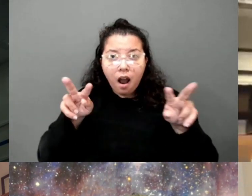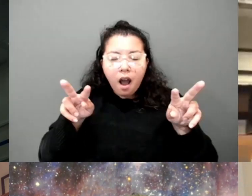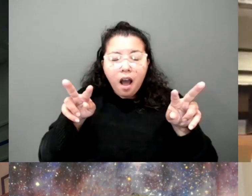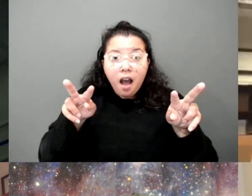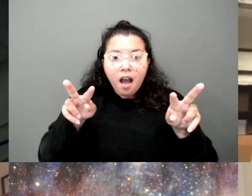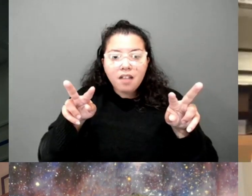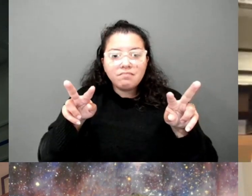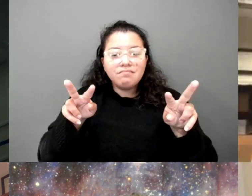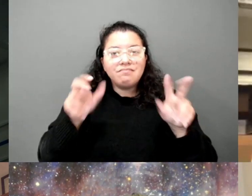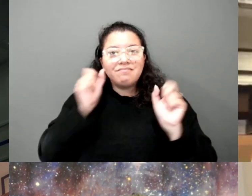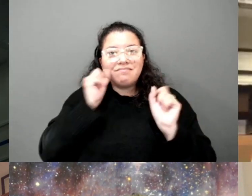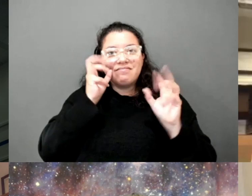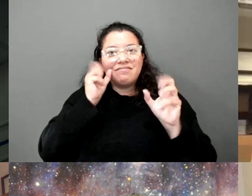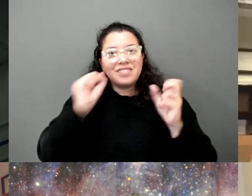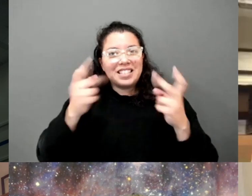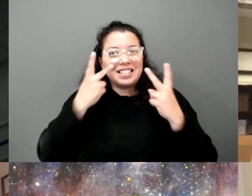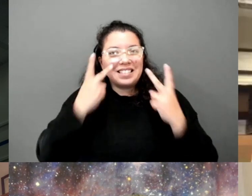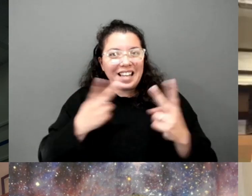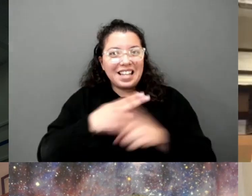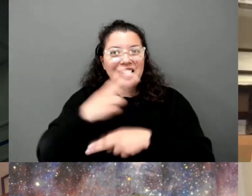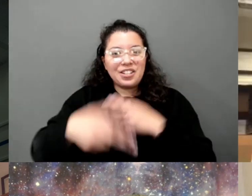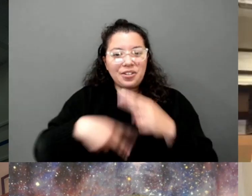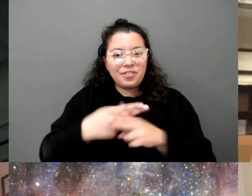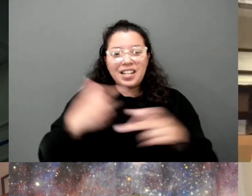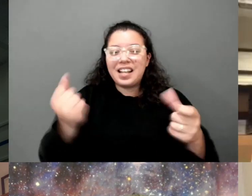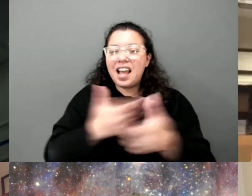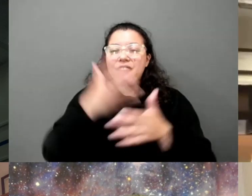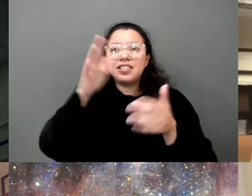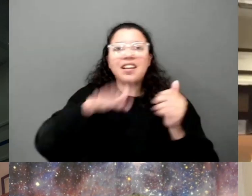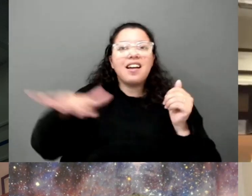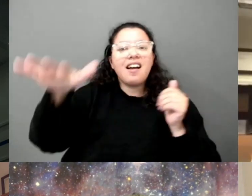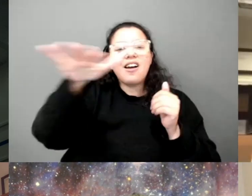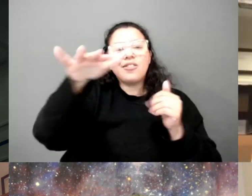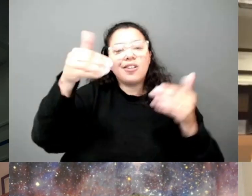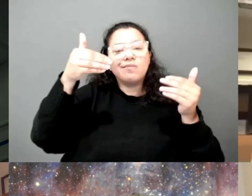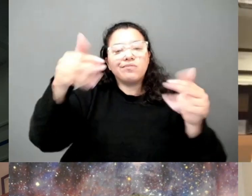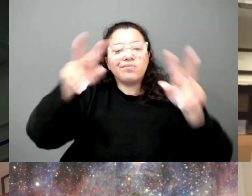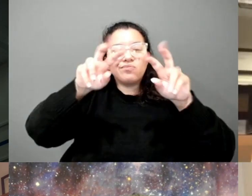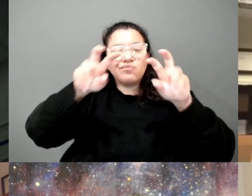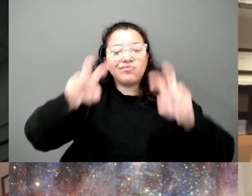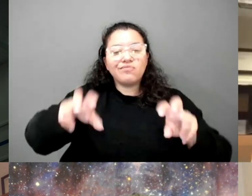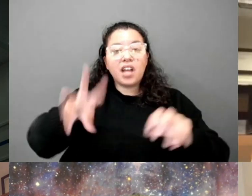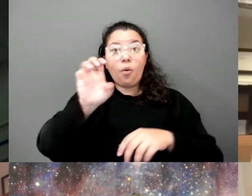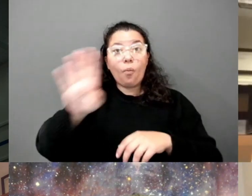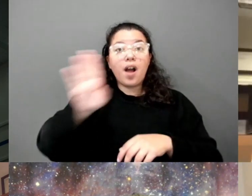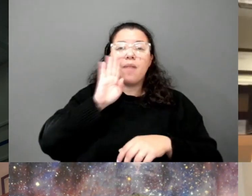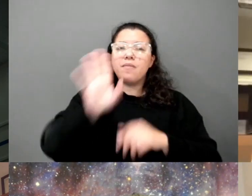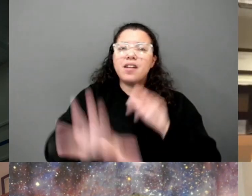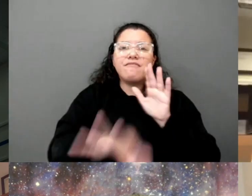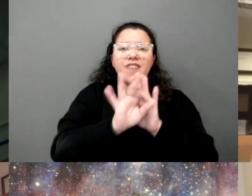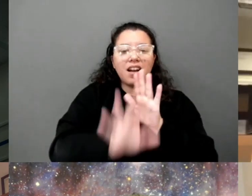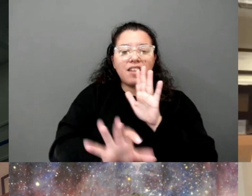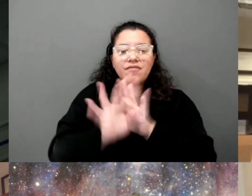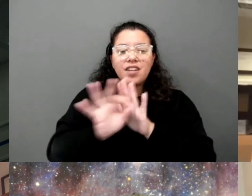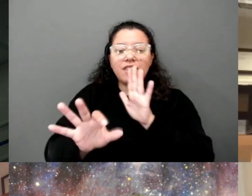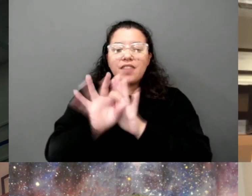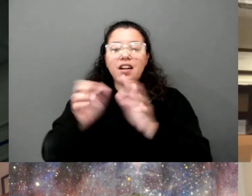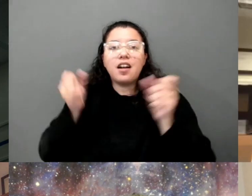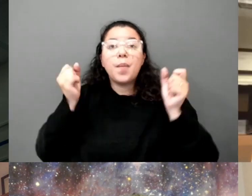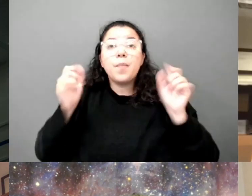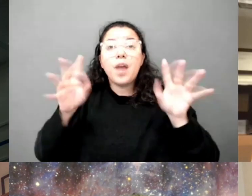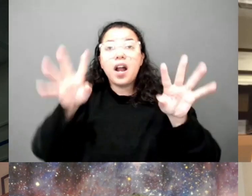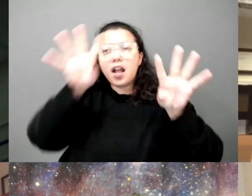the universe that's out there. And Webb is going to uncover so many mysteries that we have and answer